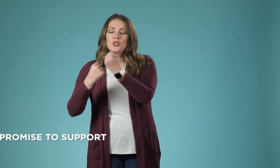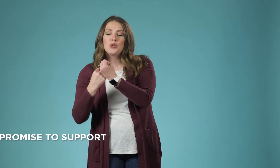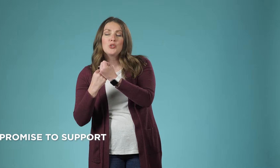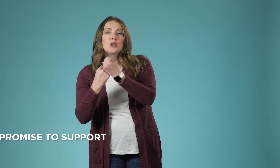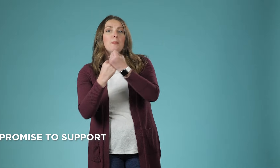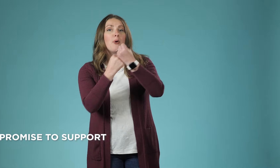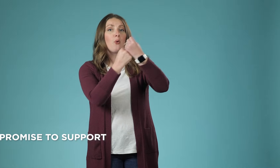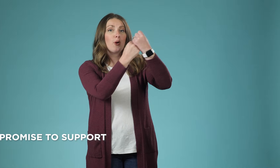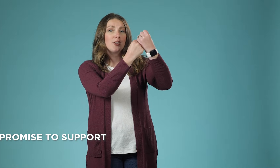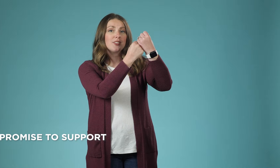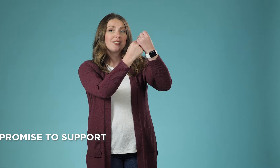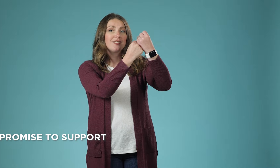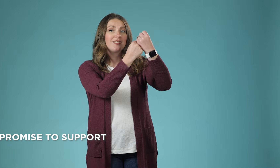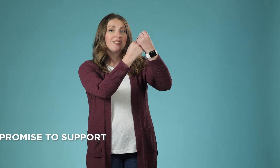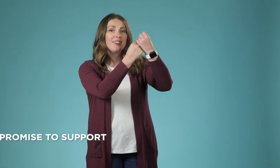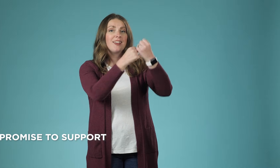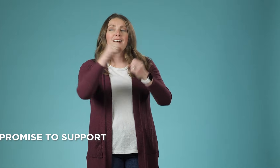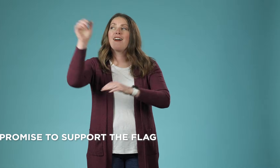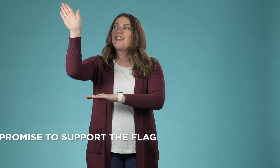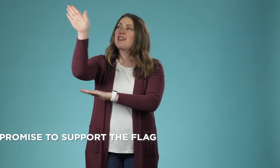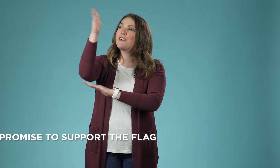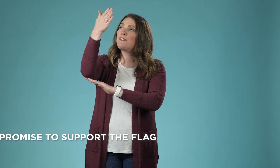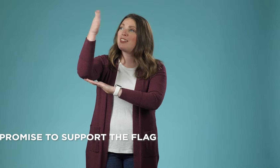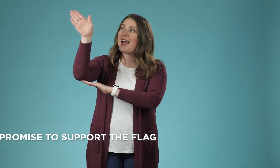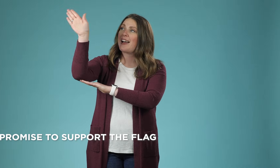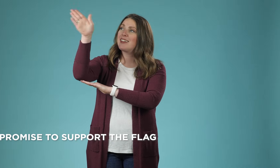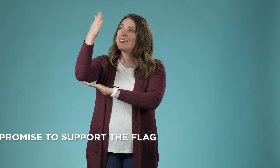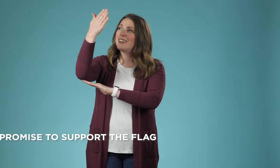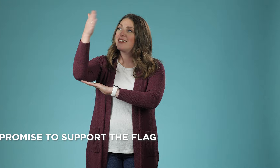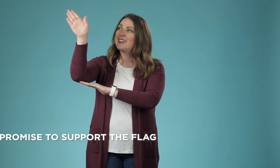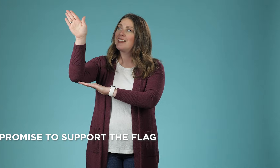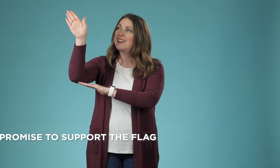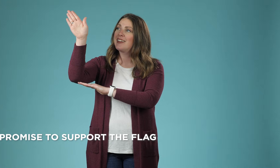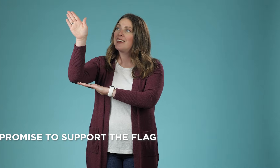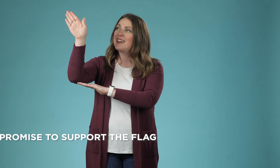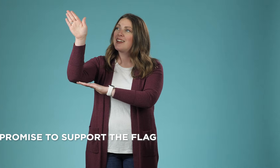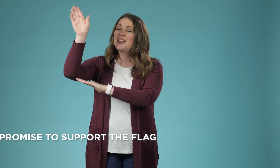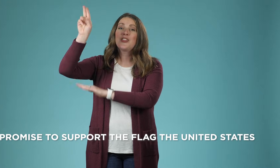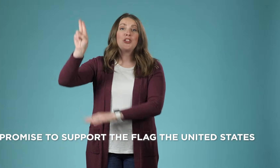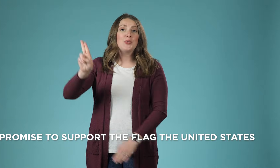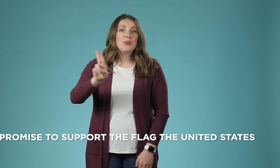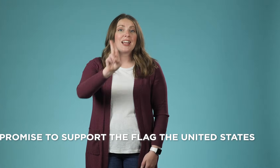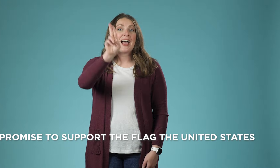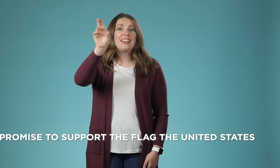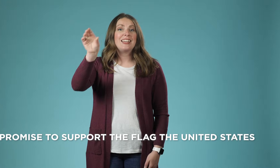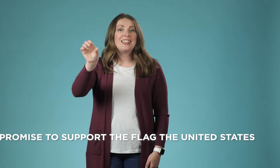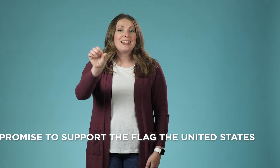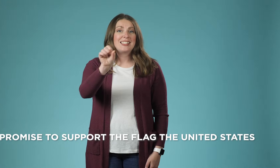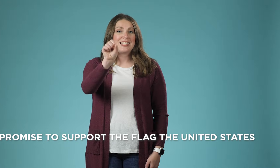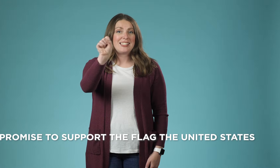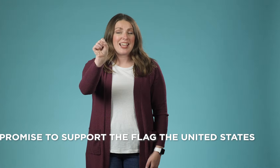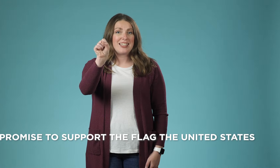to support the flag, the United